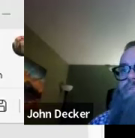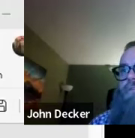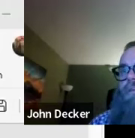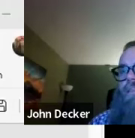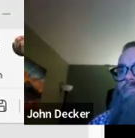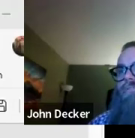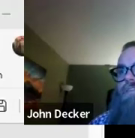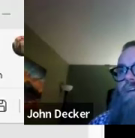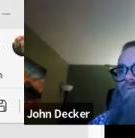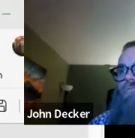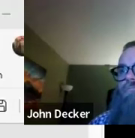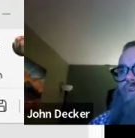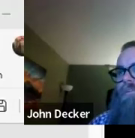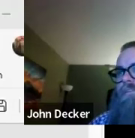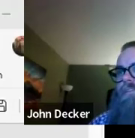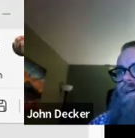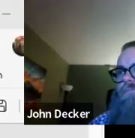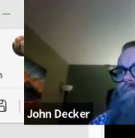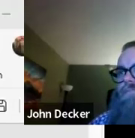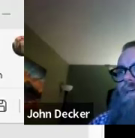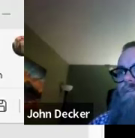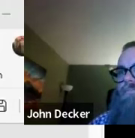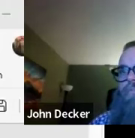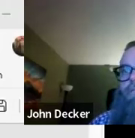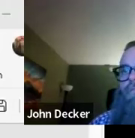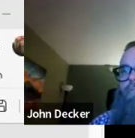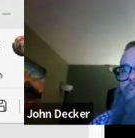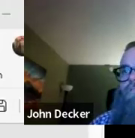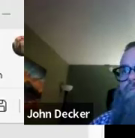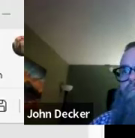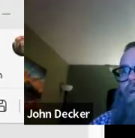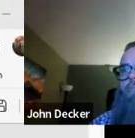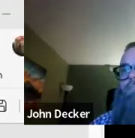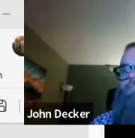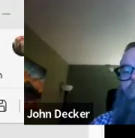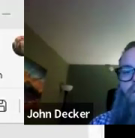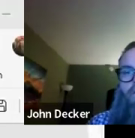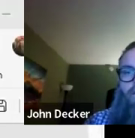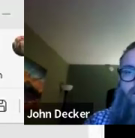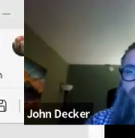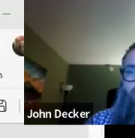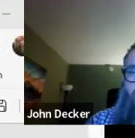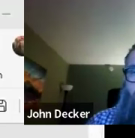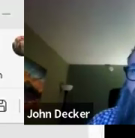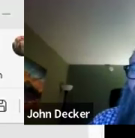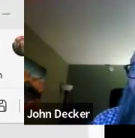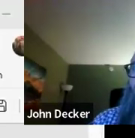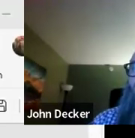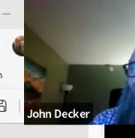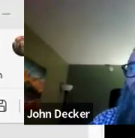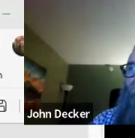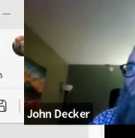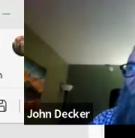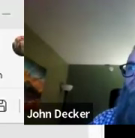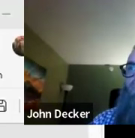part-time positions, and the number of staff who have permanently left / separated from the service provider. Again, that's